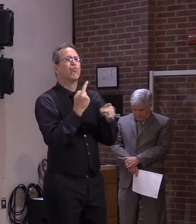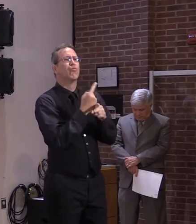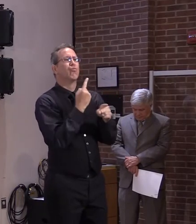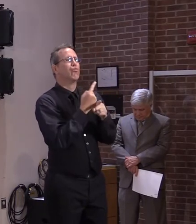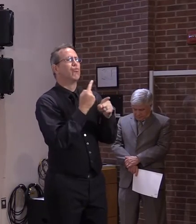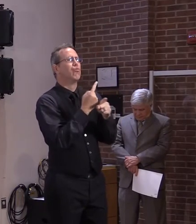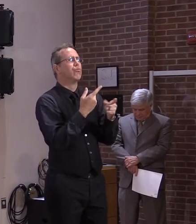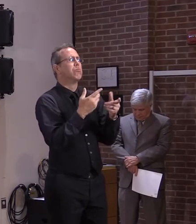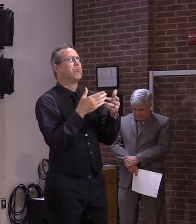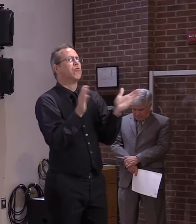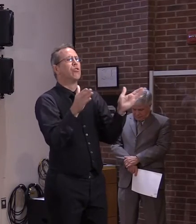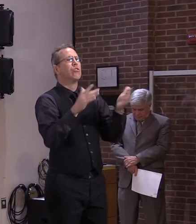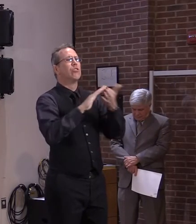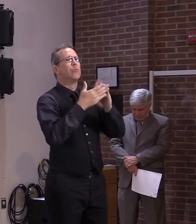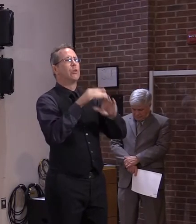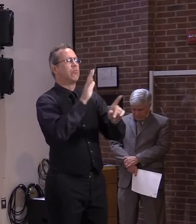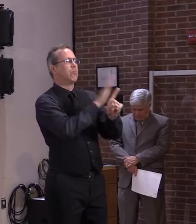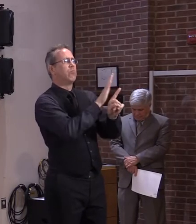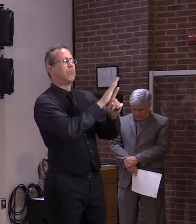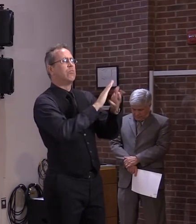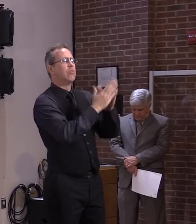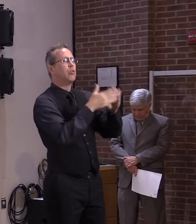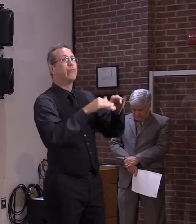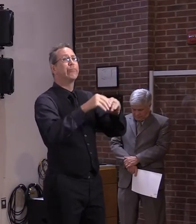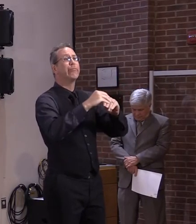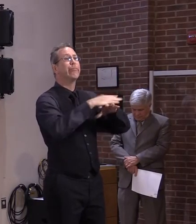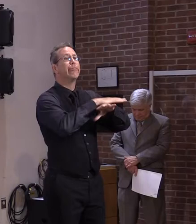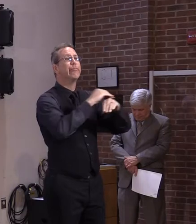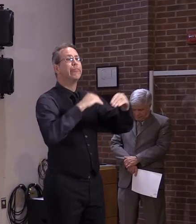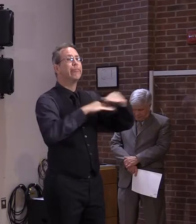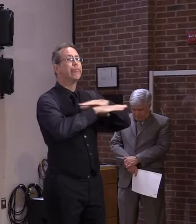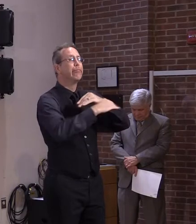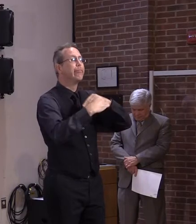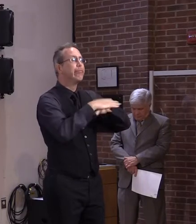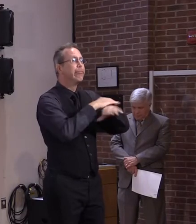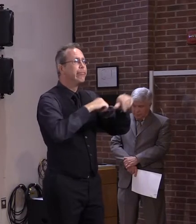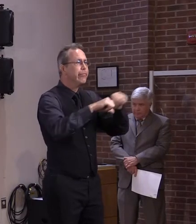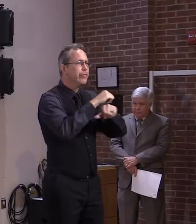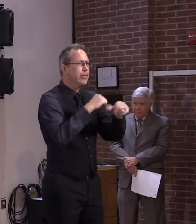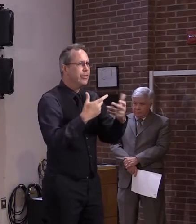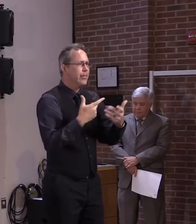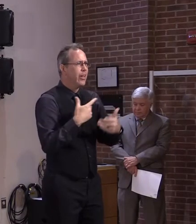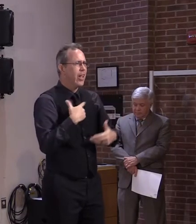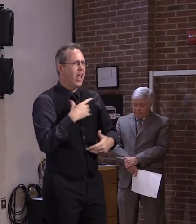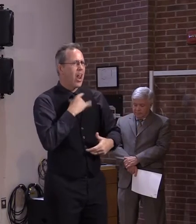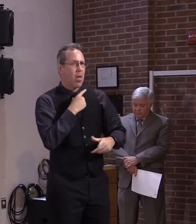So really can't give you much more specificity than that, unfortunately.